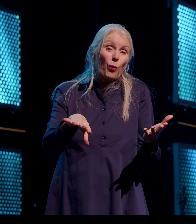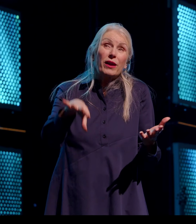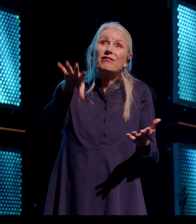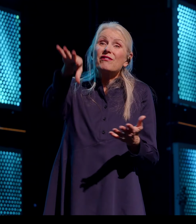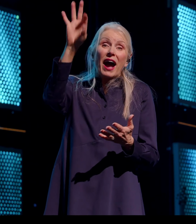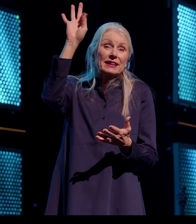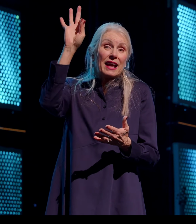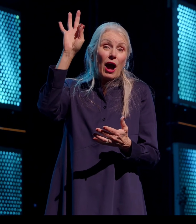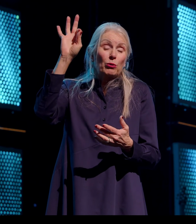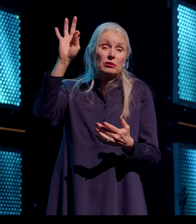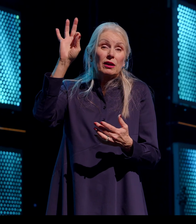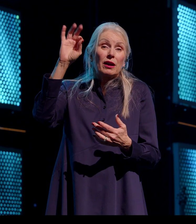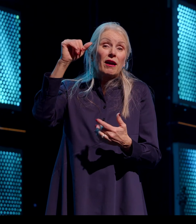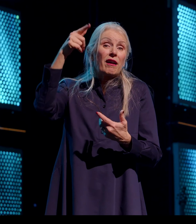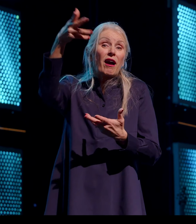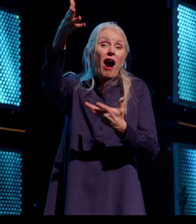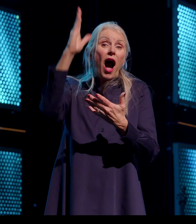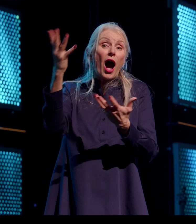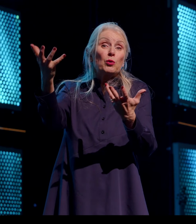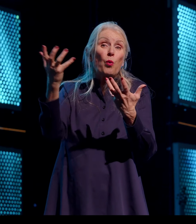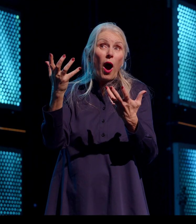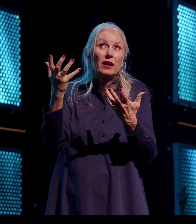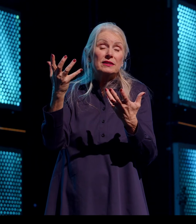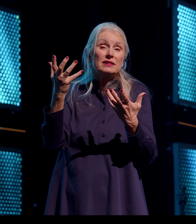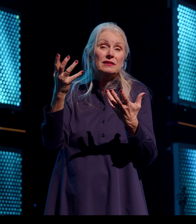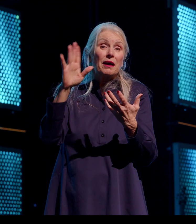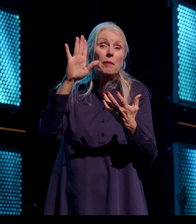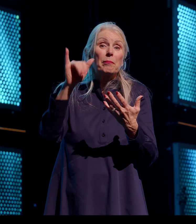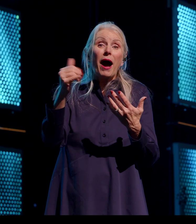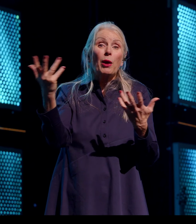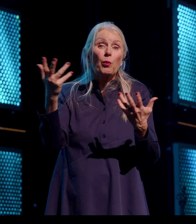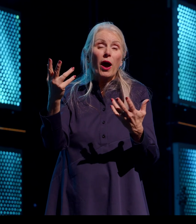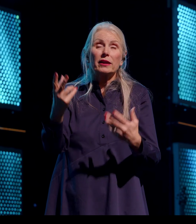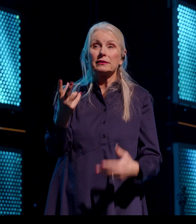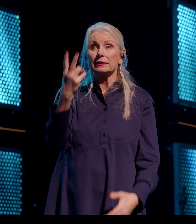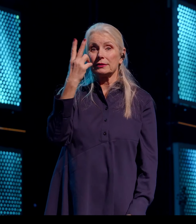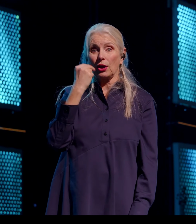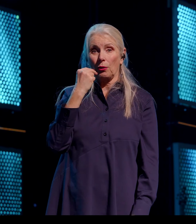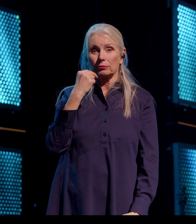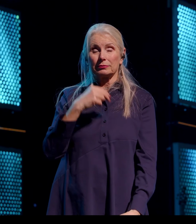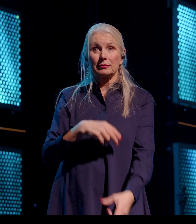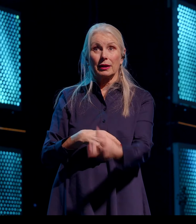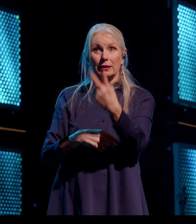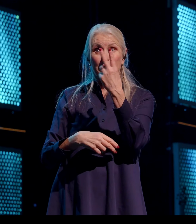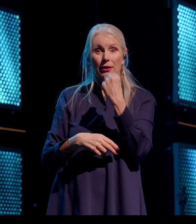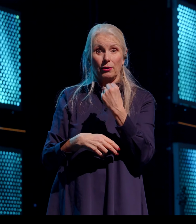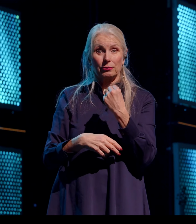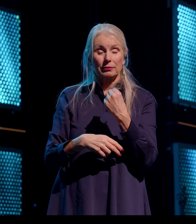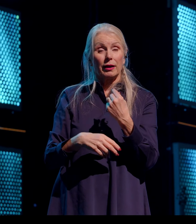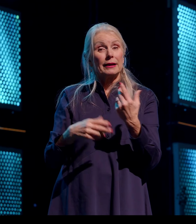no to something. If there's something that I want to do and it doesn't work out, many times it's of God. I know I already said it, but I'm going to say it